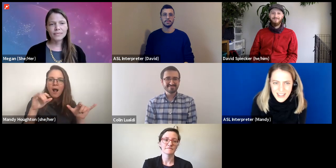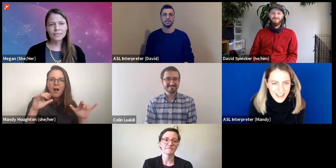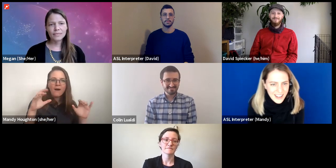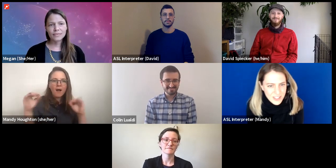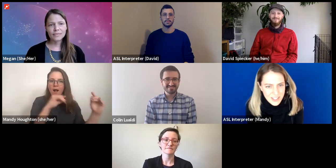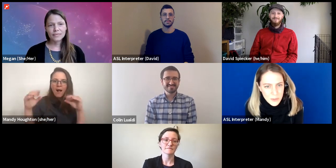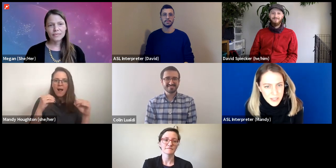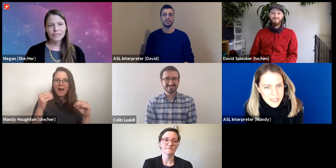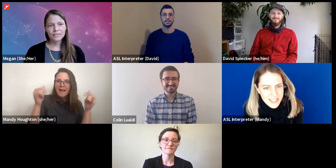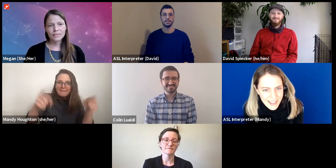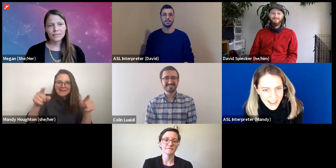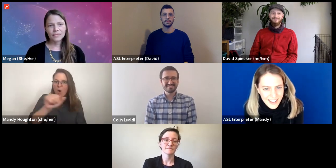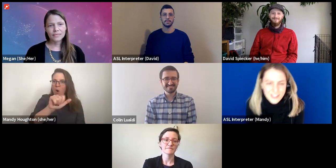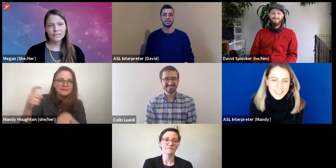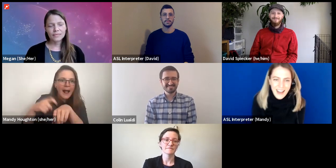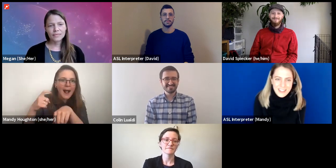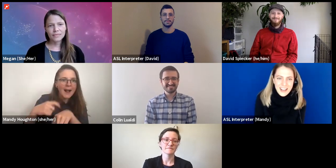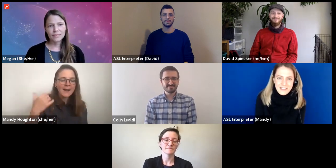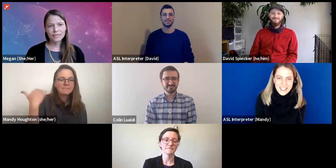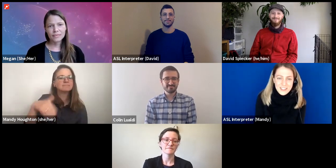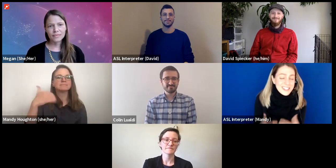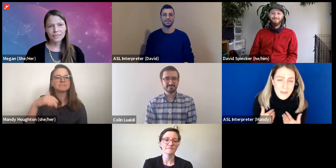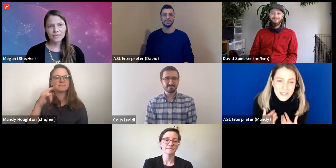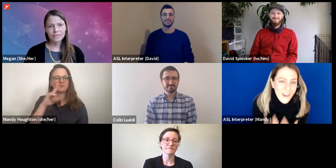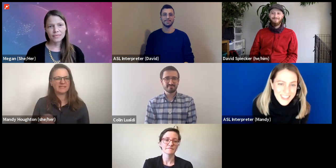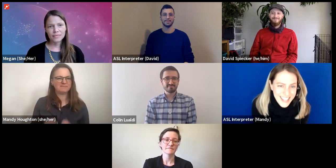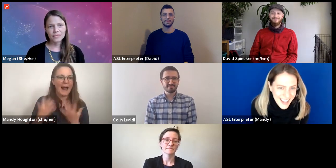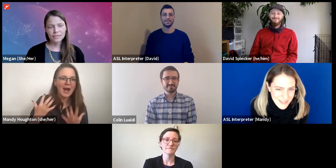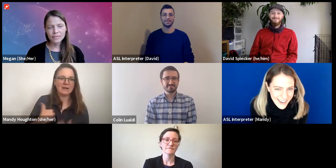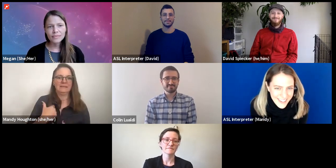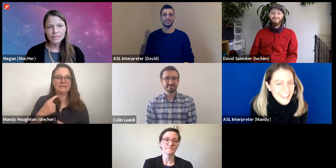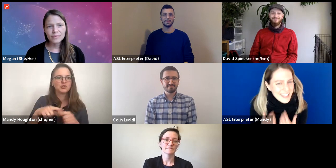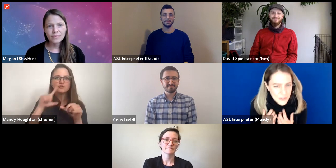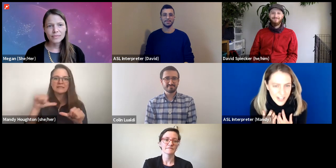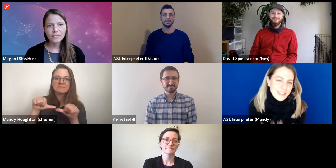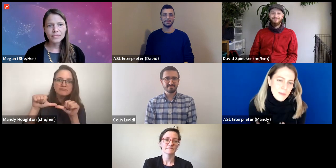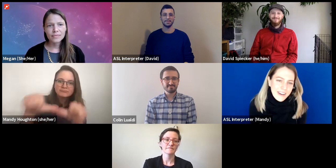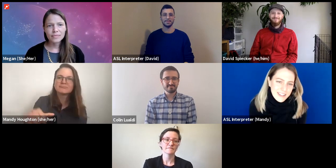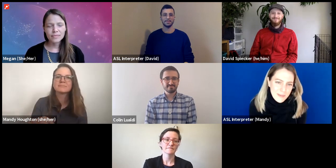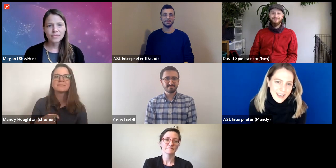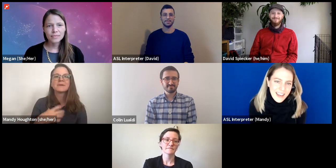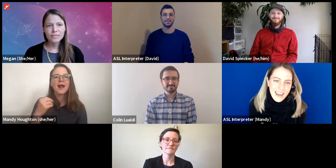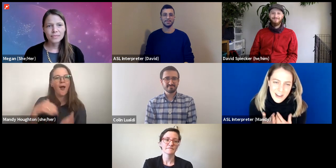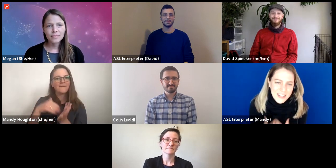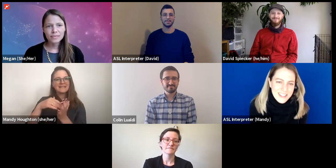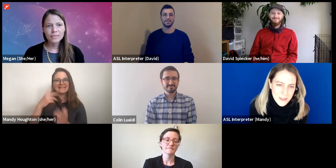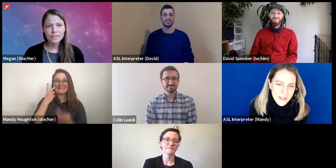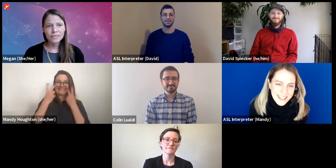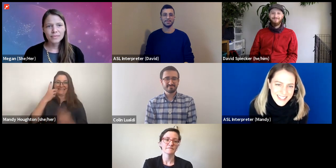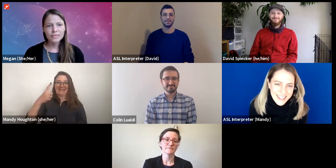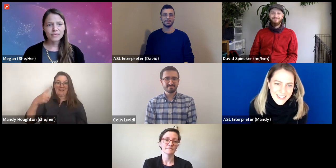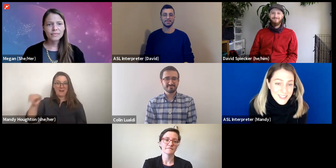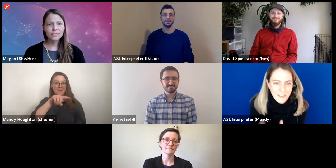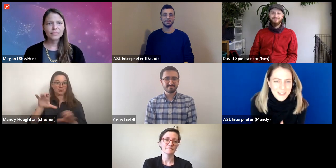wow, that sign actually is really misleading, and start to have these conversations. This happens all the time now. It's very inspiring to me, and I want to see this